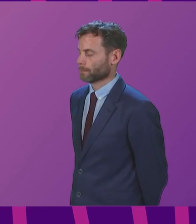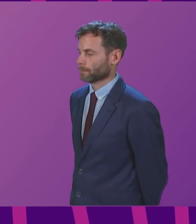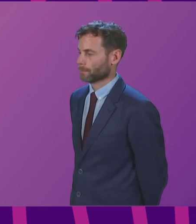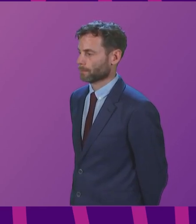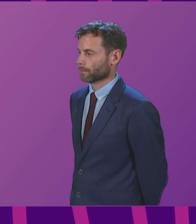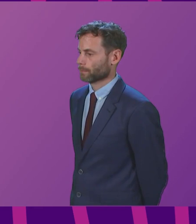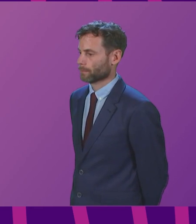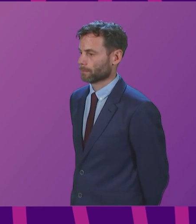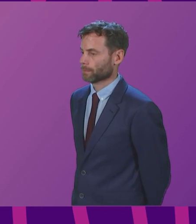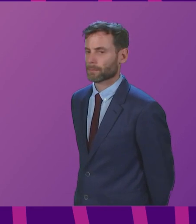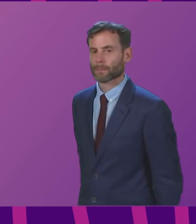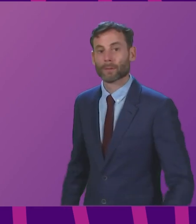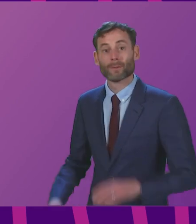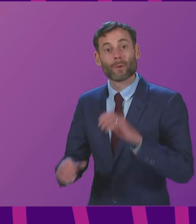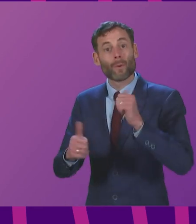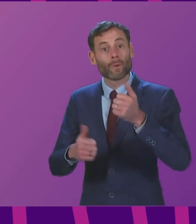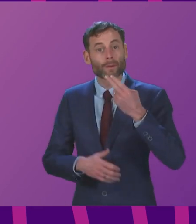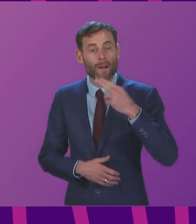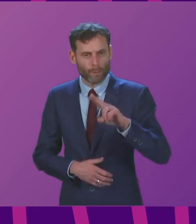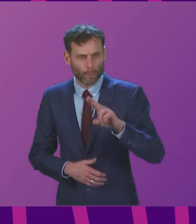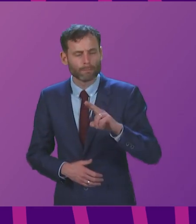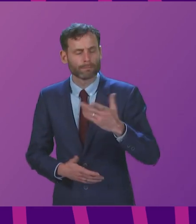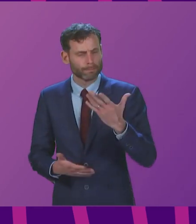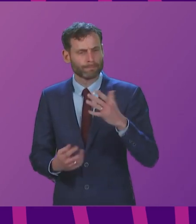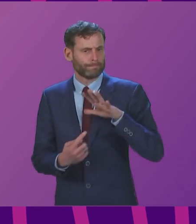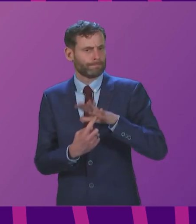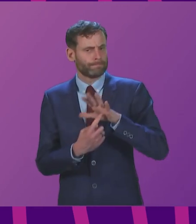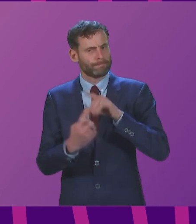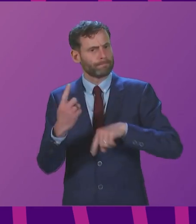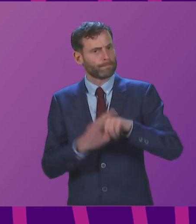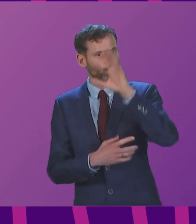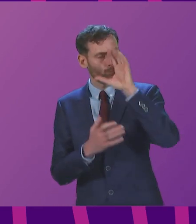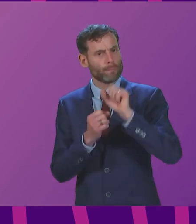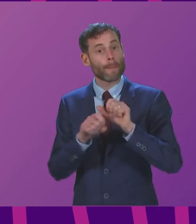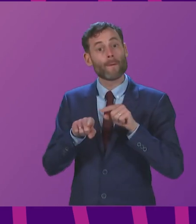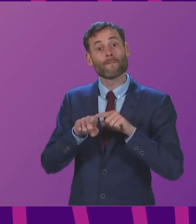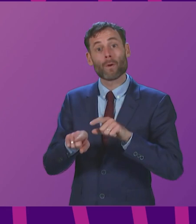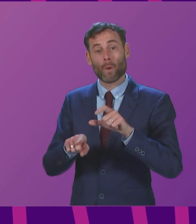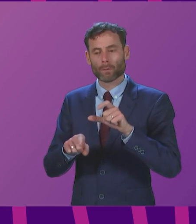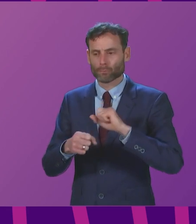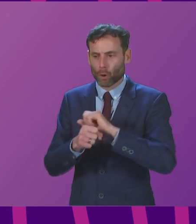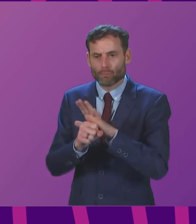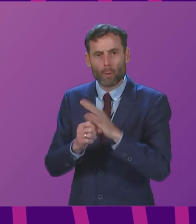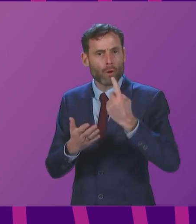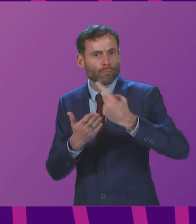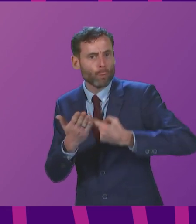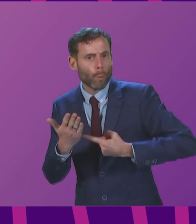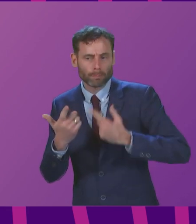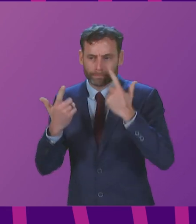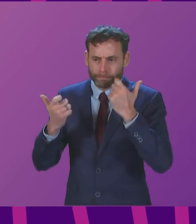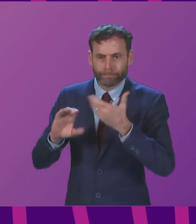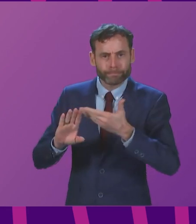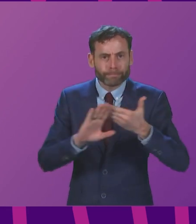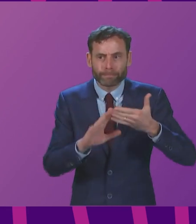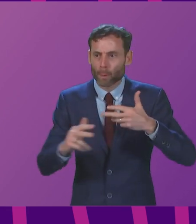Good afternoon. Can I remind members of the COVID-related measures that are in place and that face coverings should be worn when moving around the Chamber